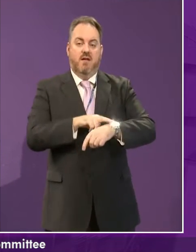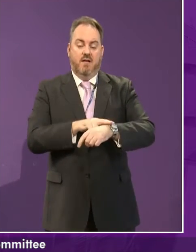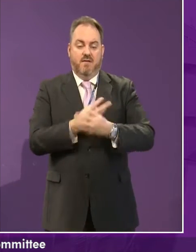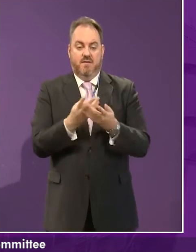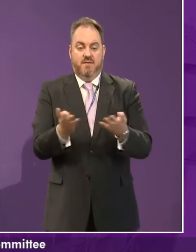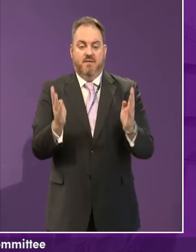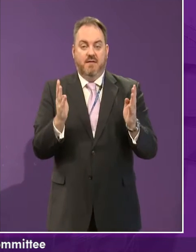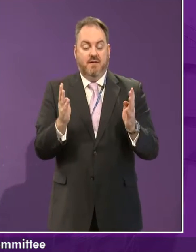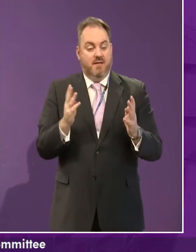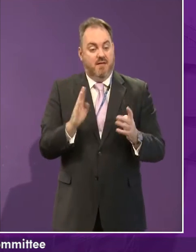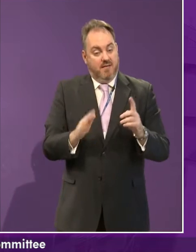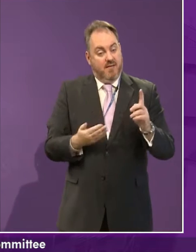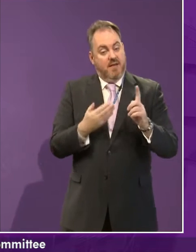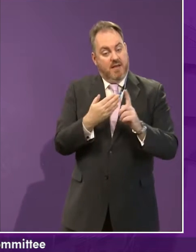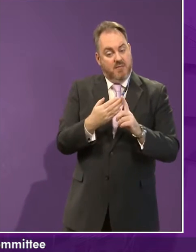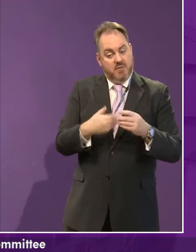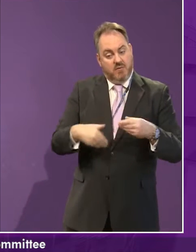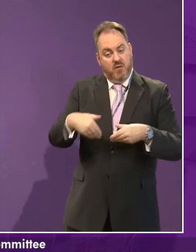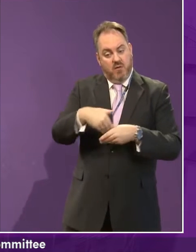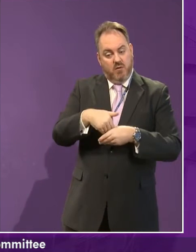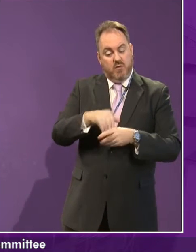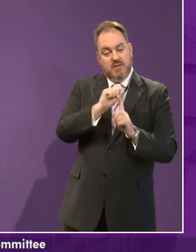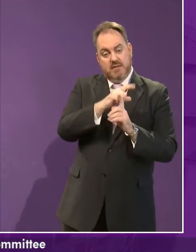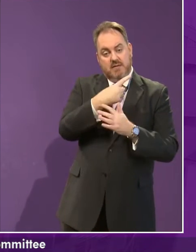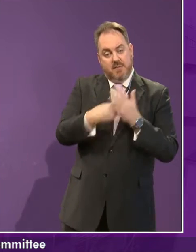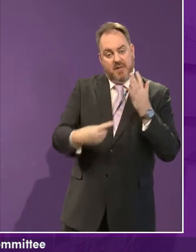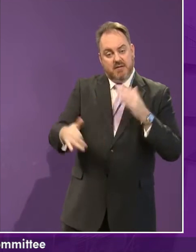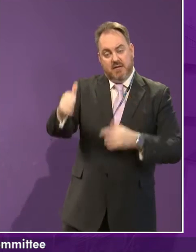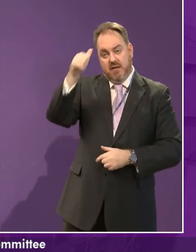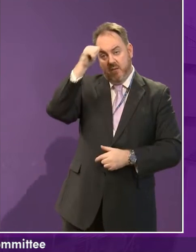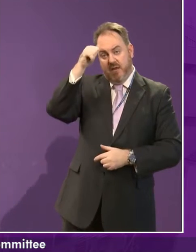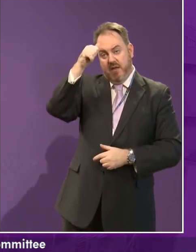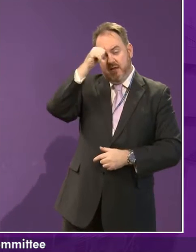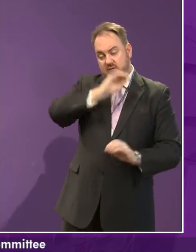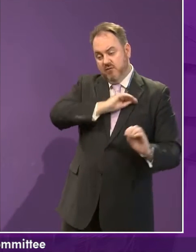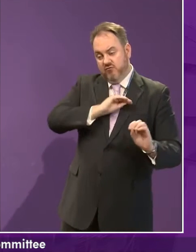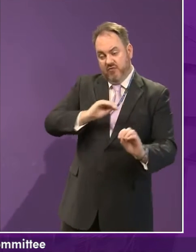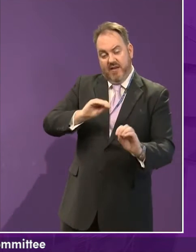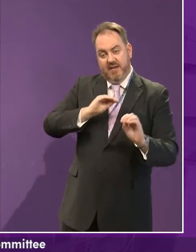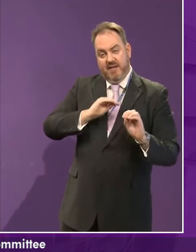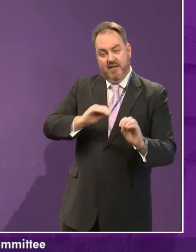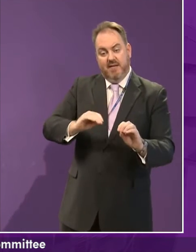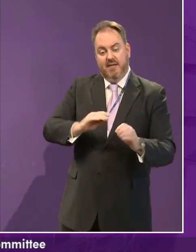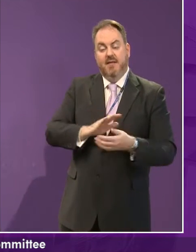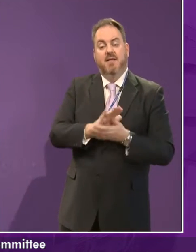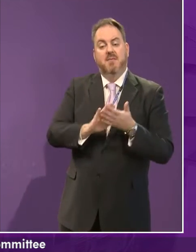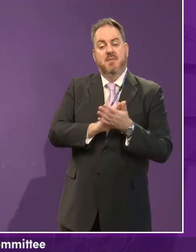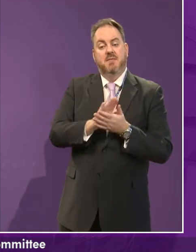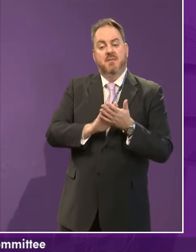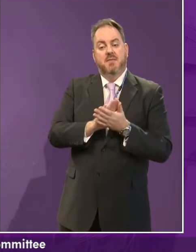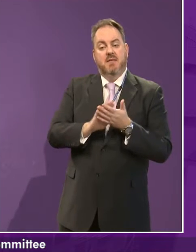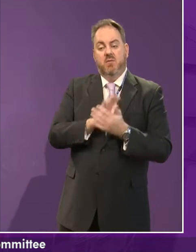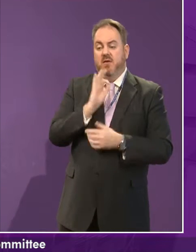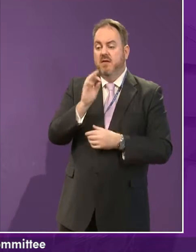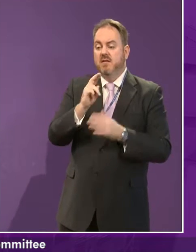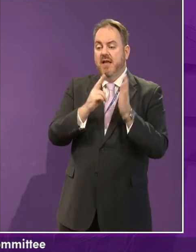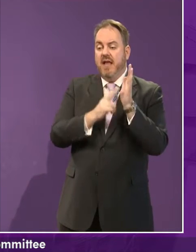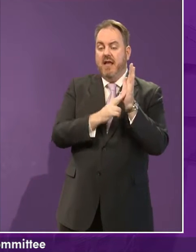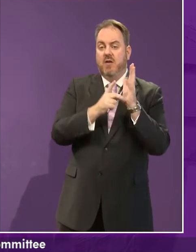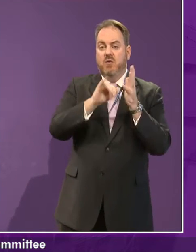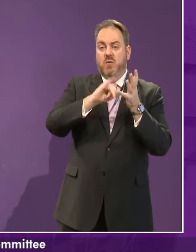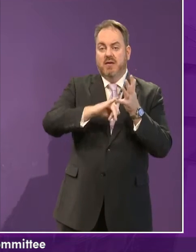to disability awareness training. So we had the NUS Scotland